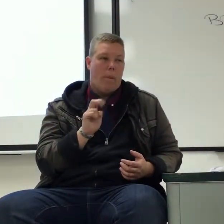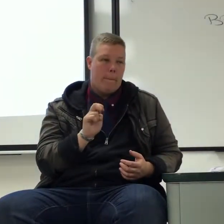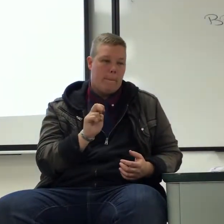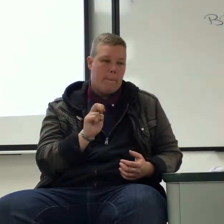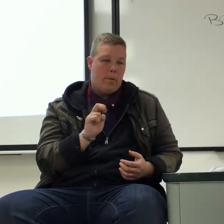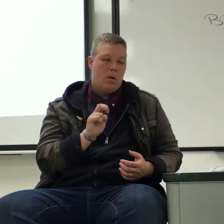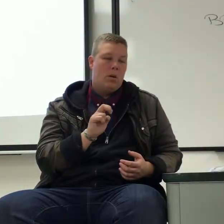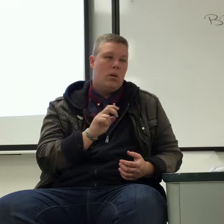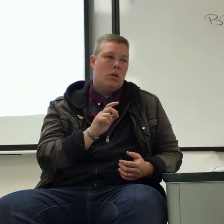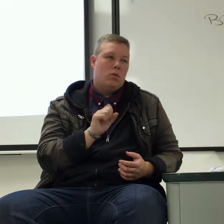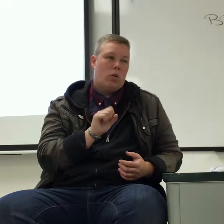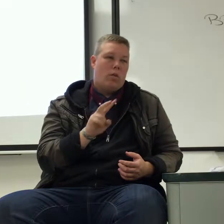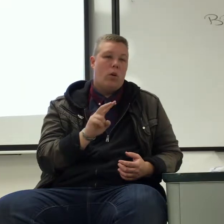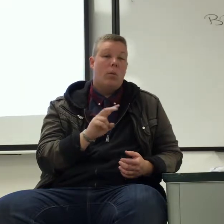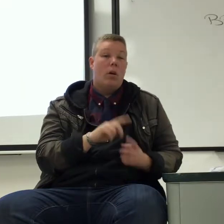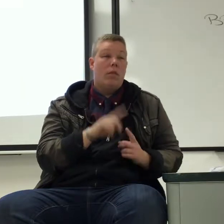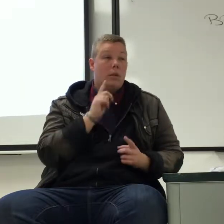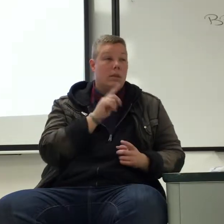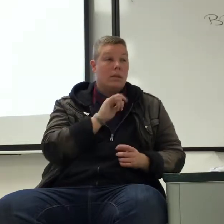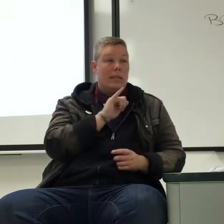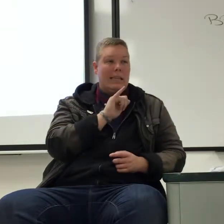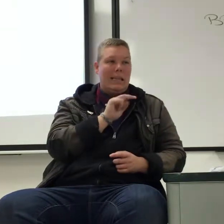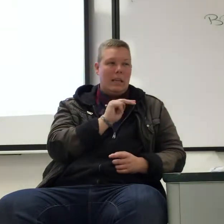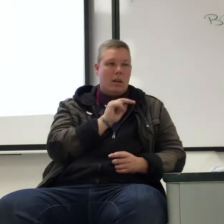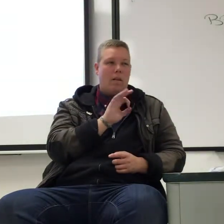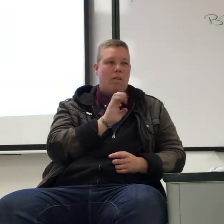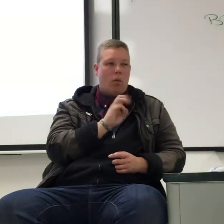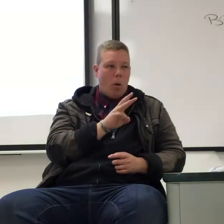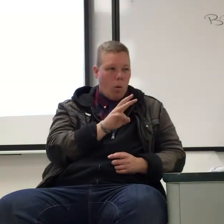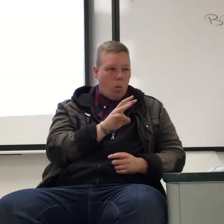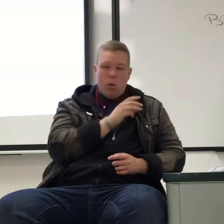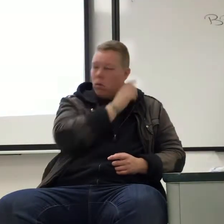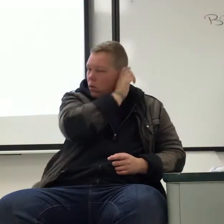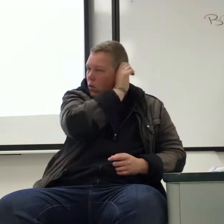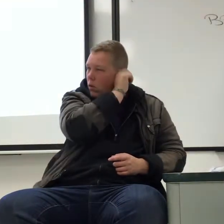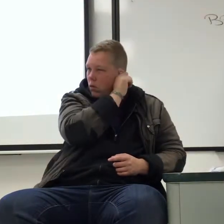In this lecture, I've been calling it the inflow.